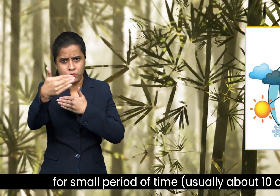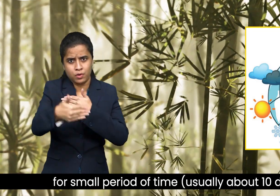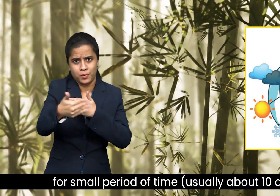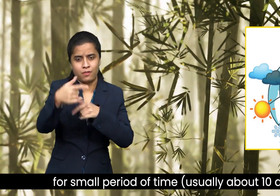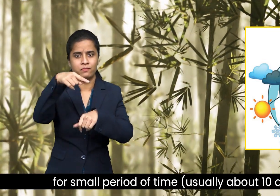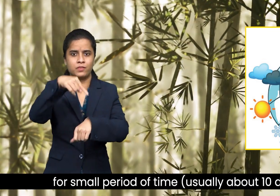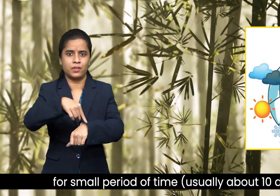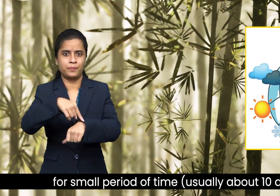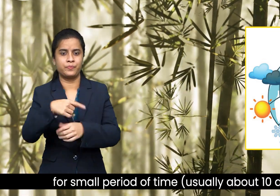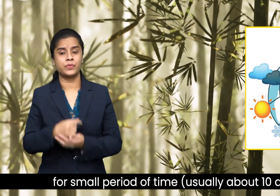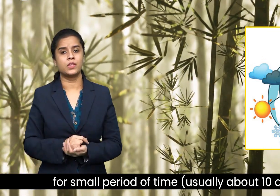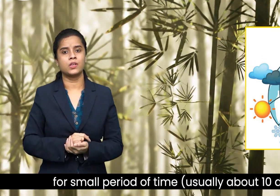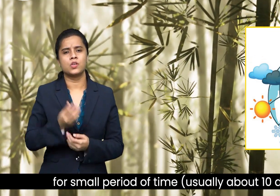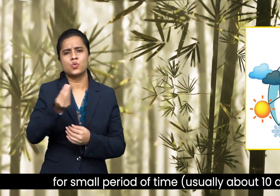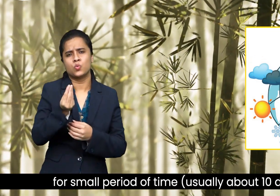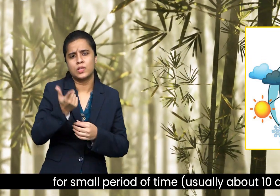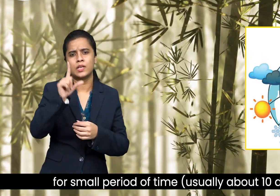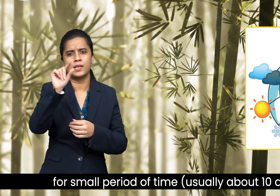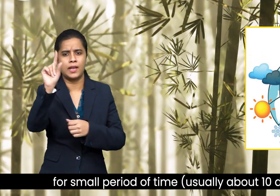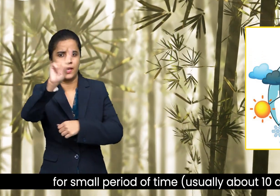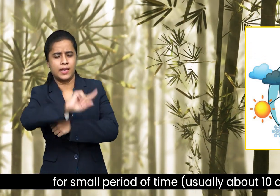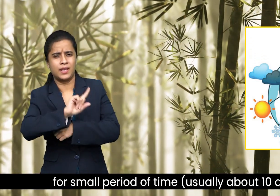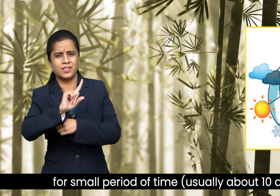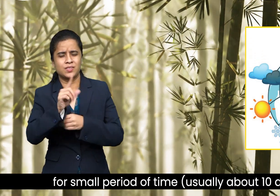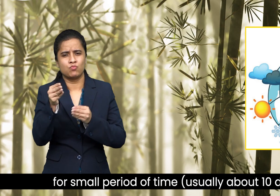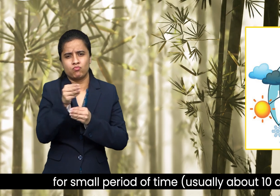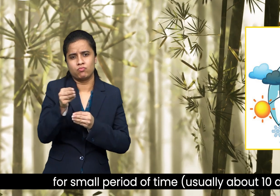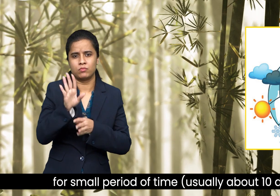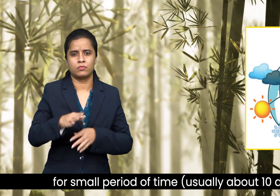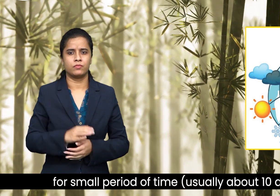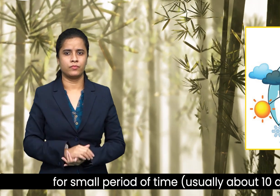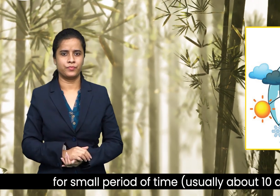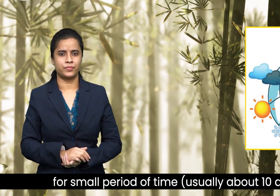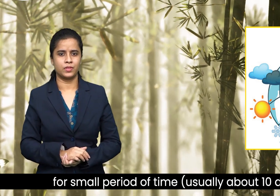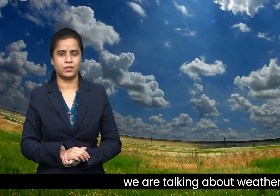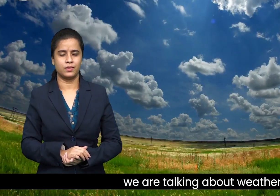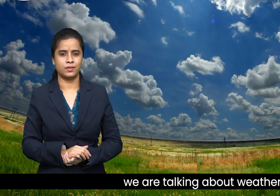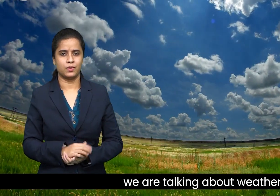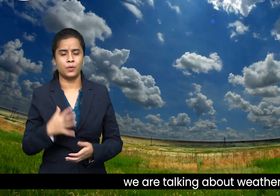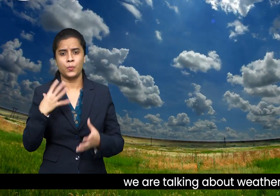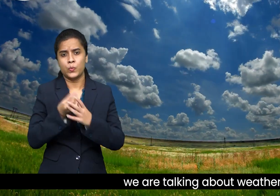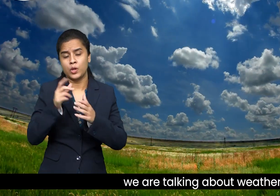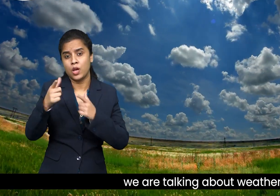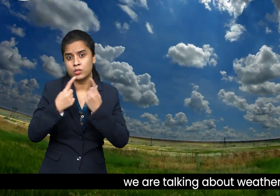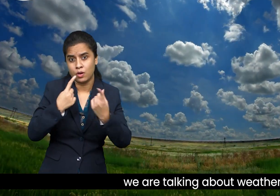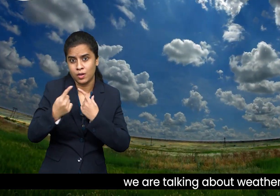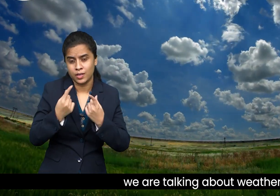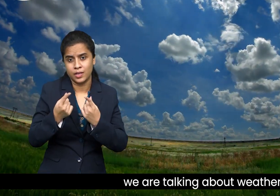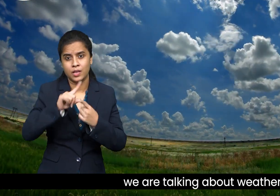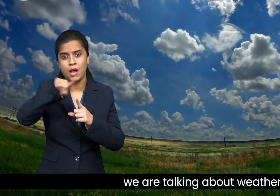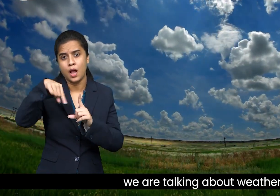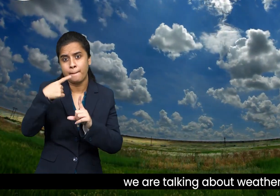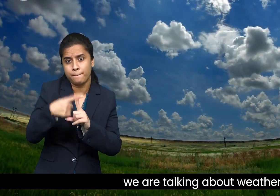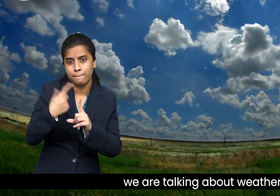time, usually about 10 days at most, we are talking about weather.